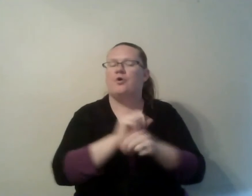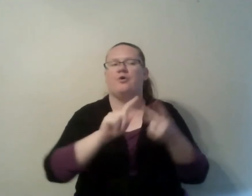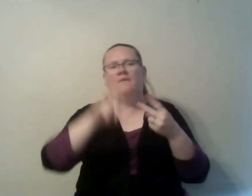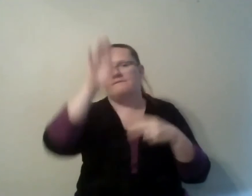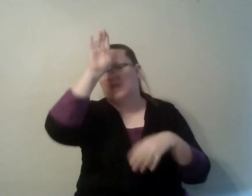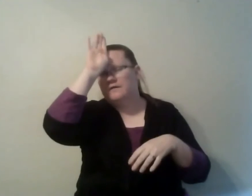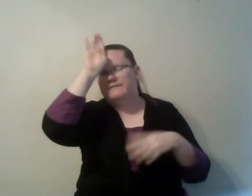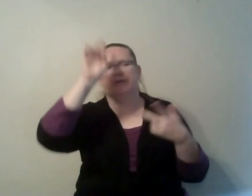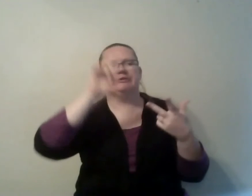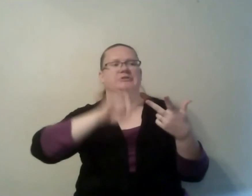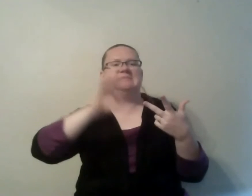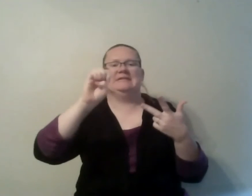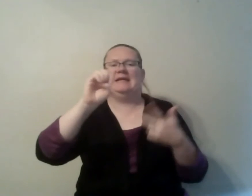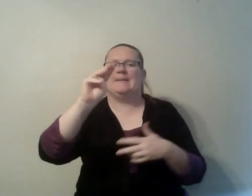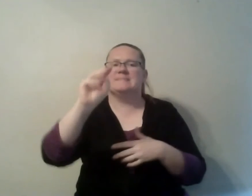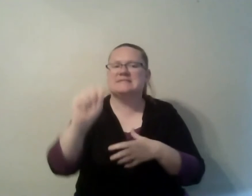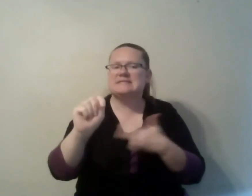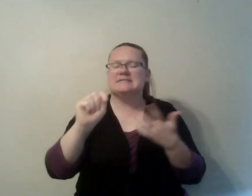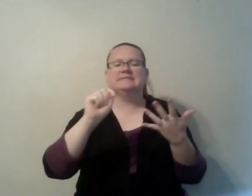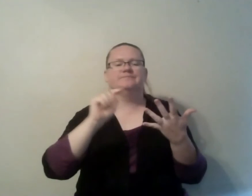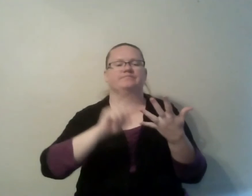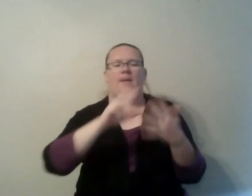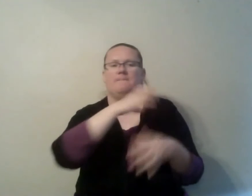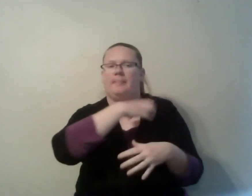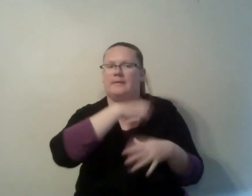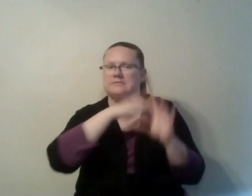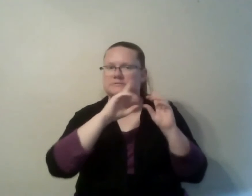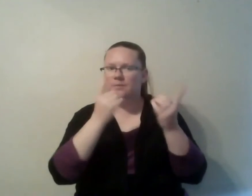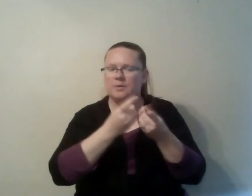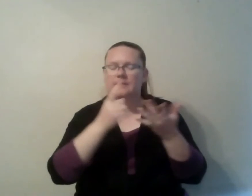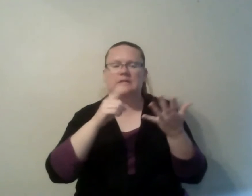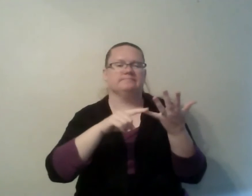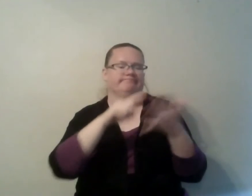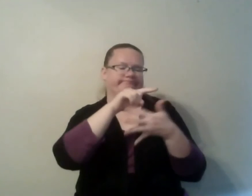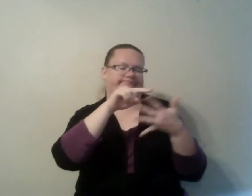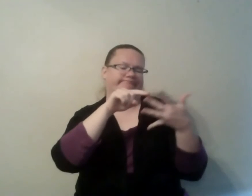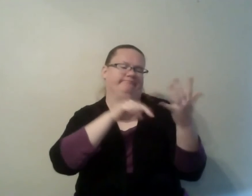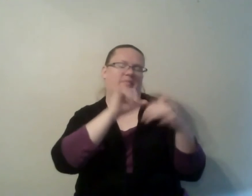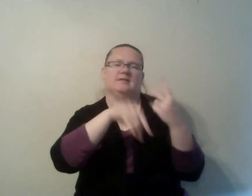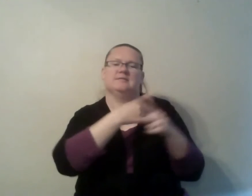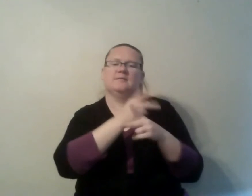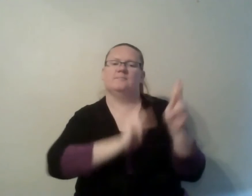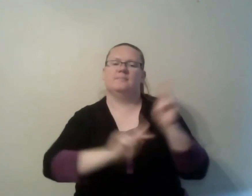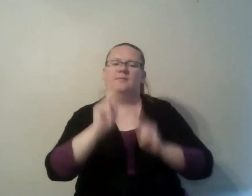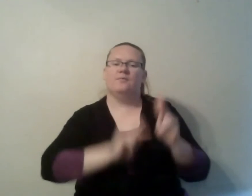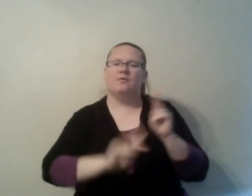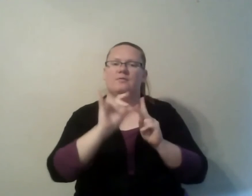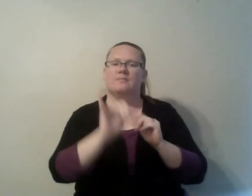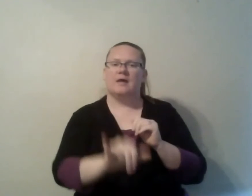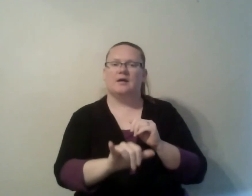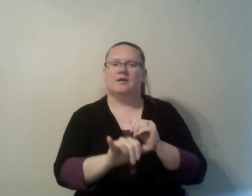firefighters, EMTs, police department, all of those types of people who are